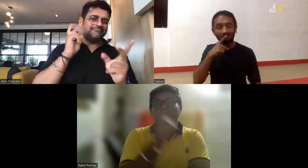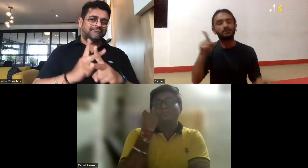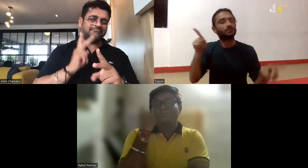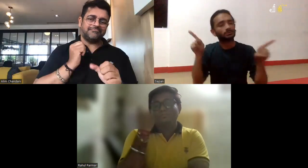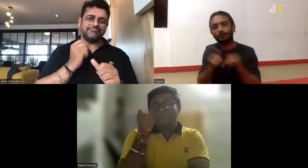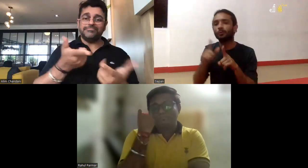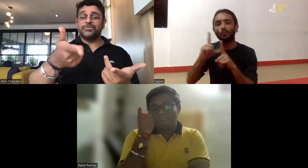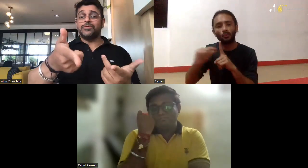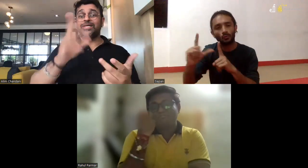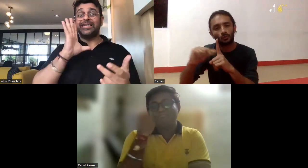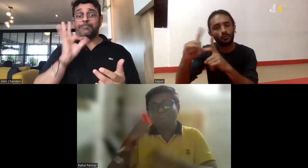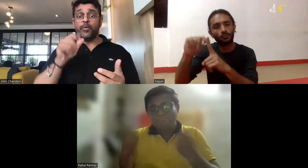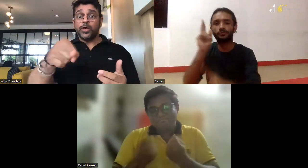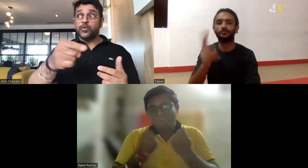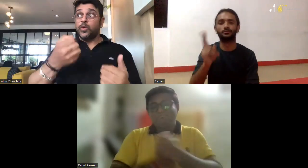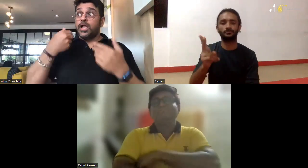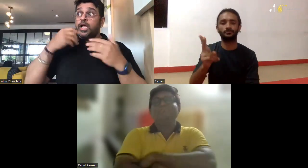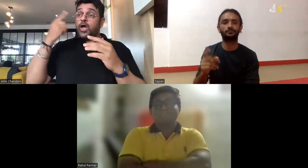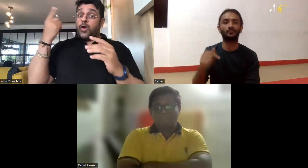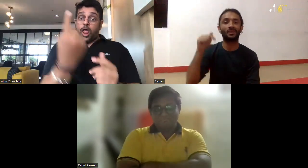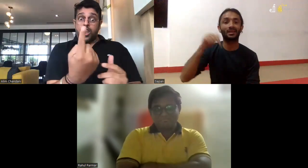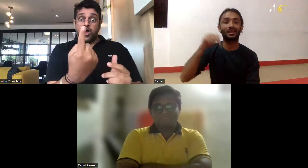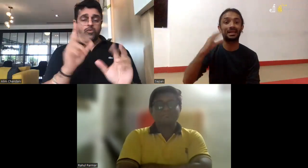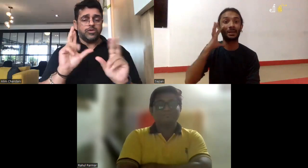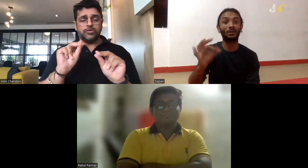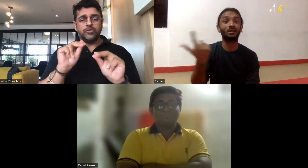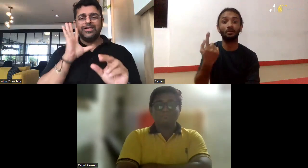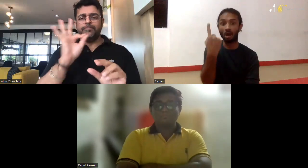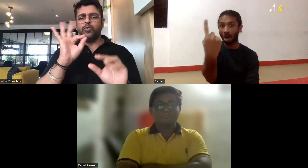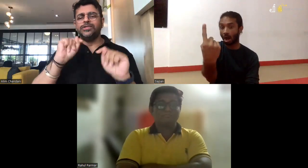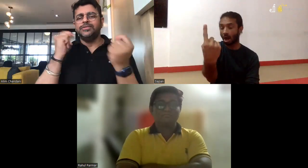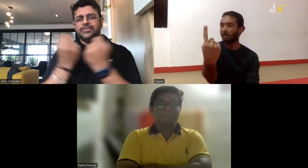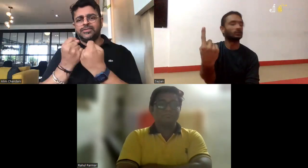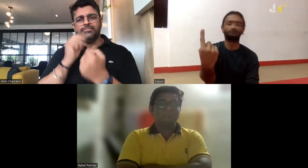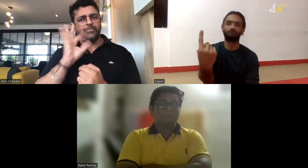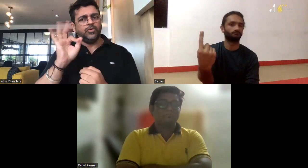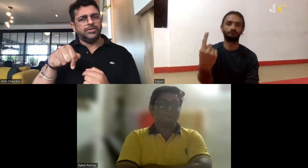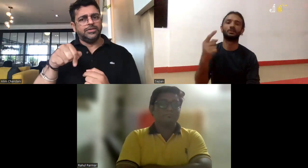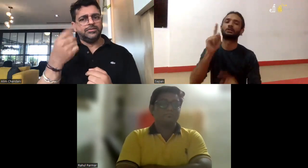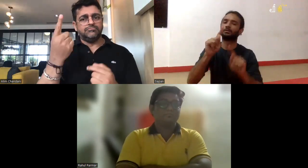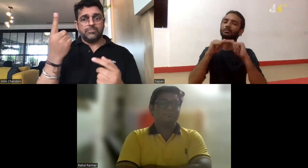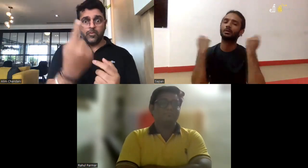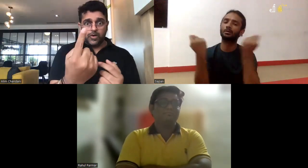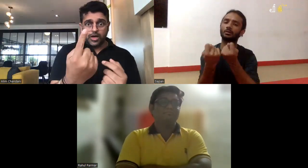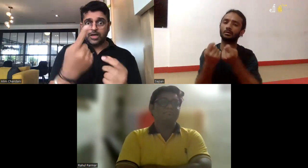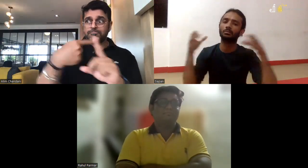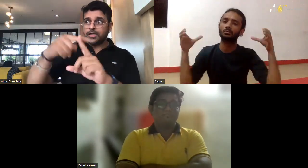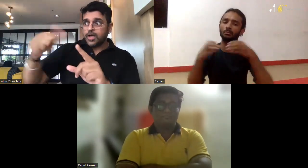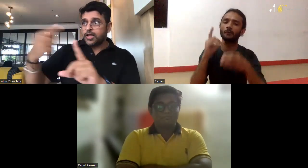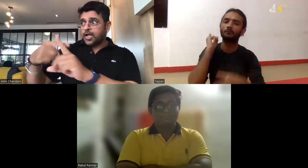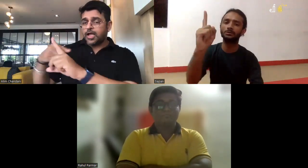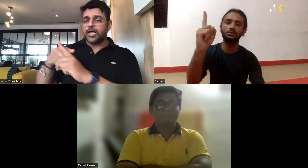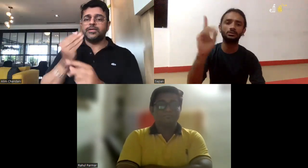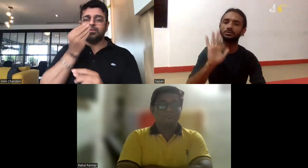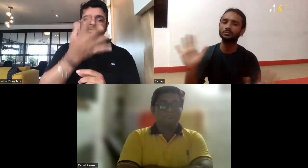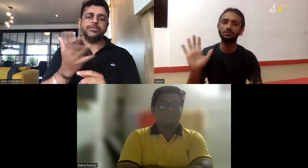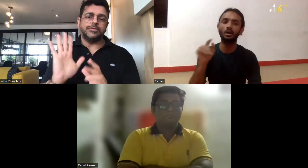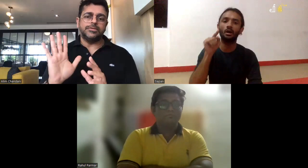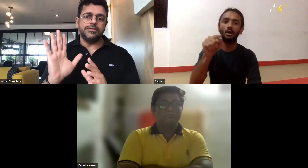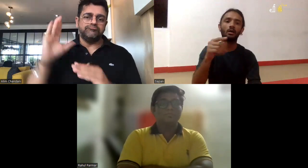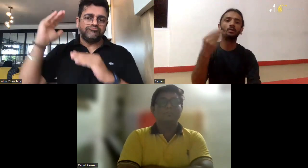the lady Thata in UK, she's already said if you need you want